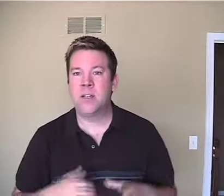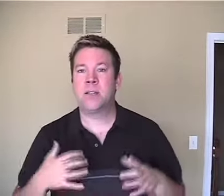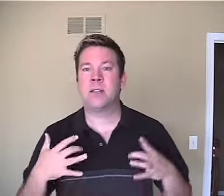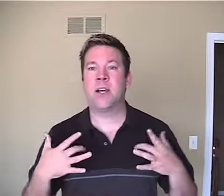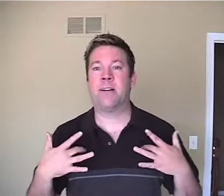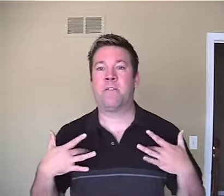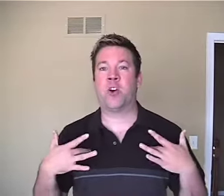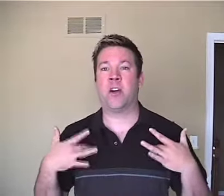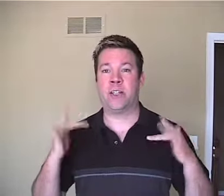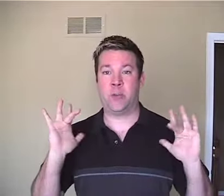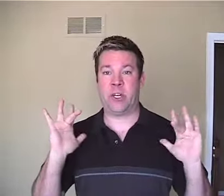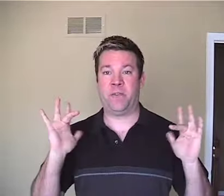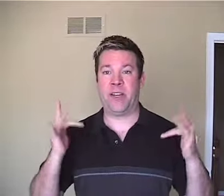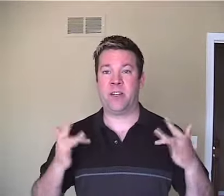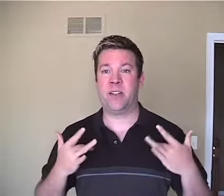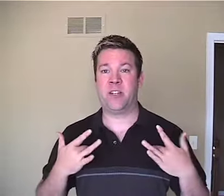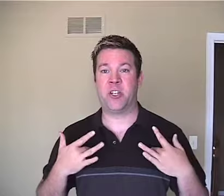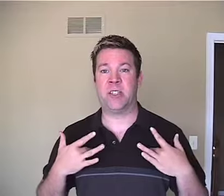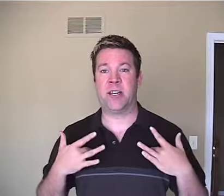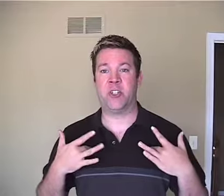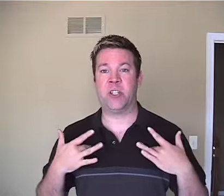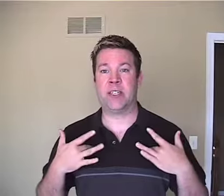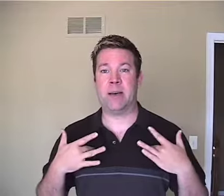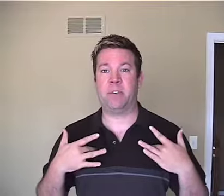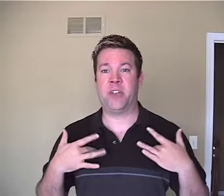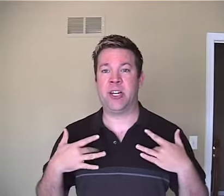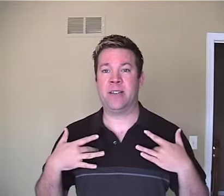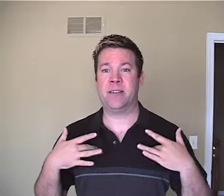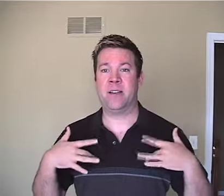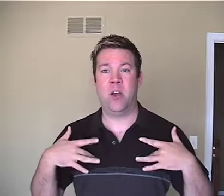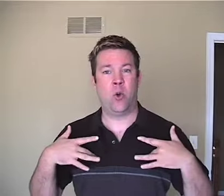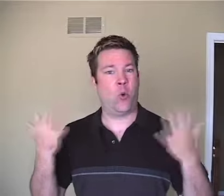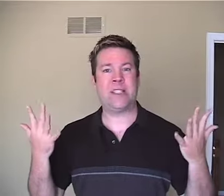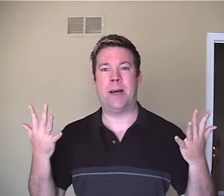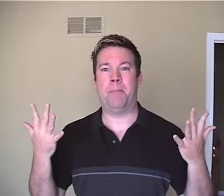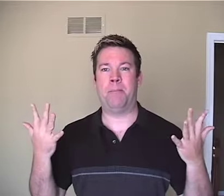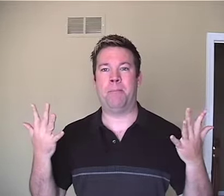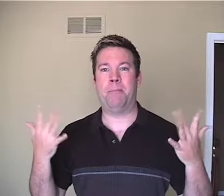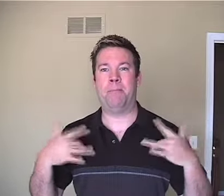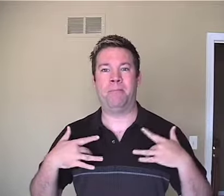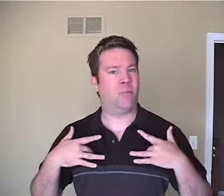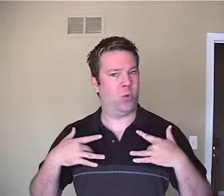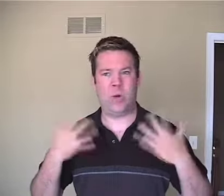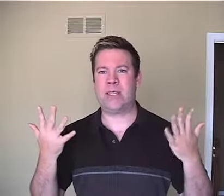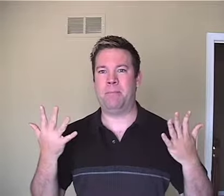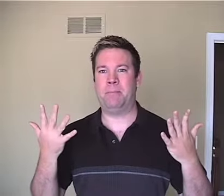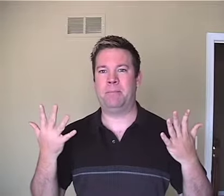It's a sign for, it's your middle fingers. They just touch the top of your chest. What's up? What's up?